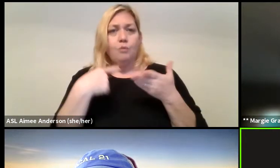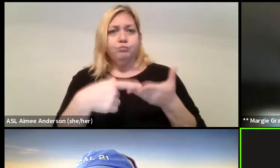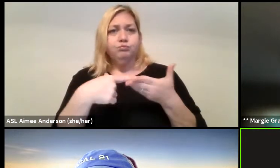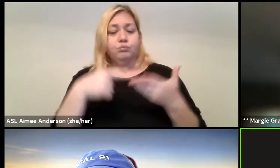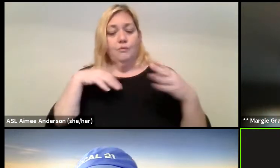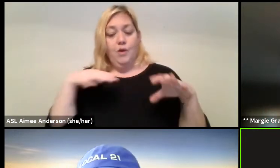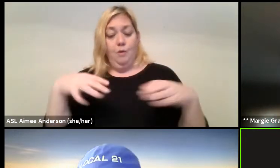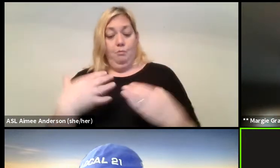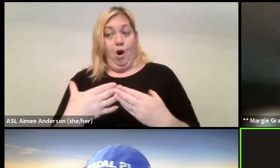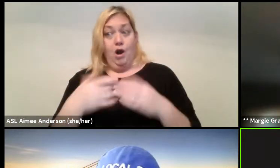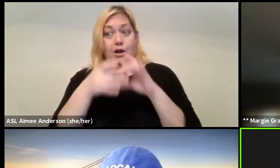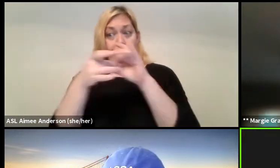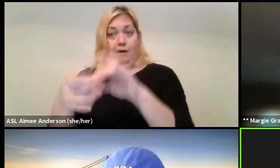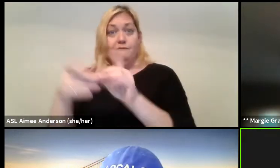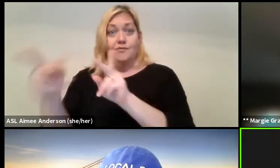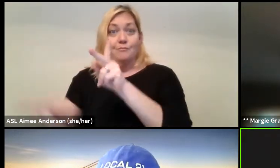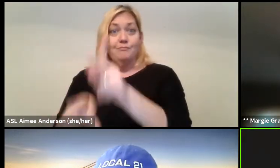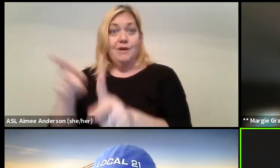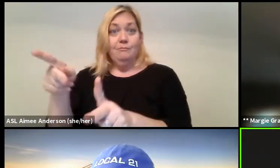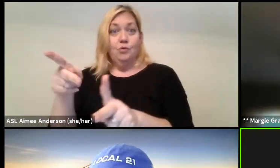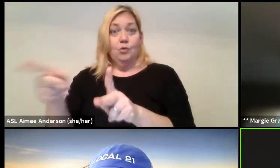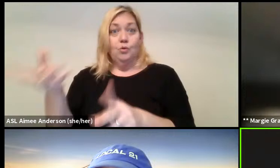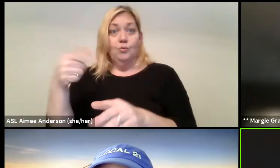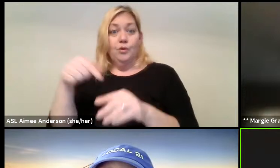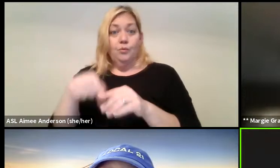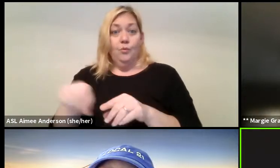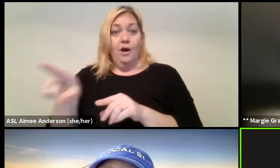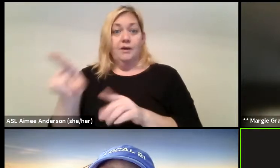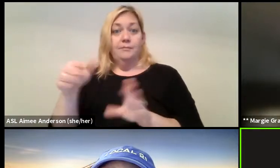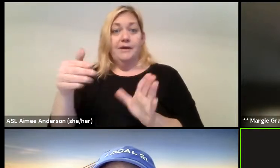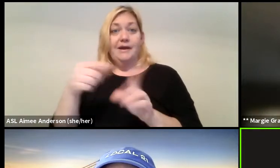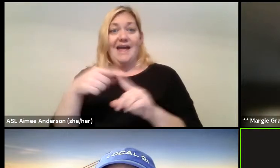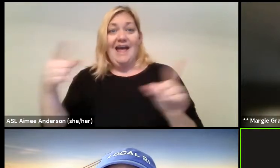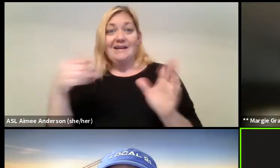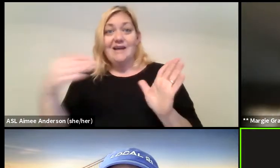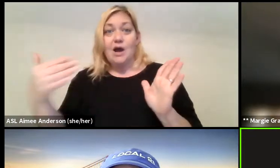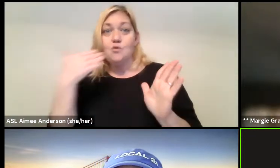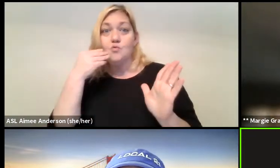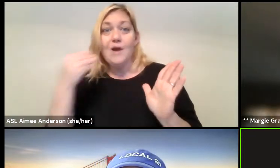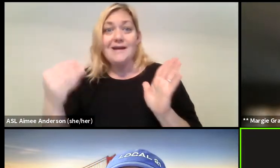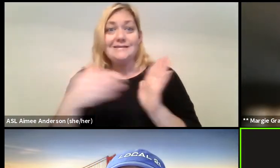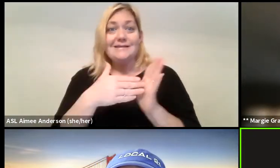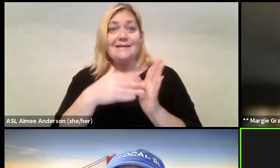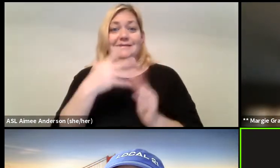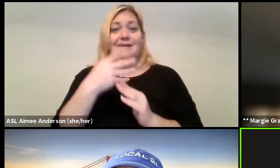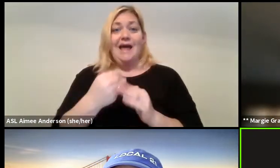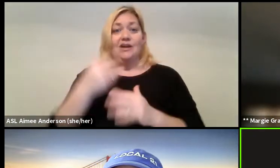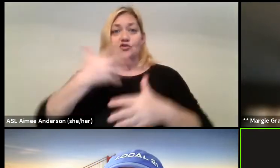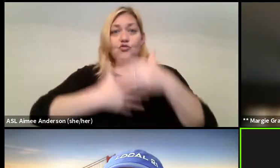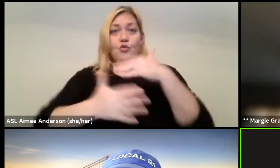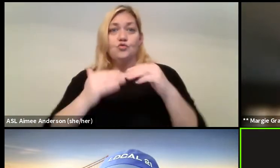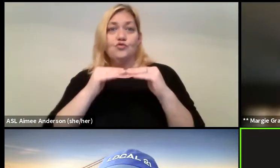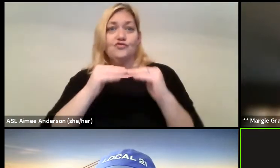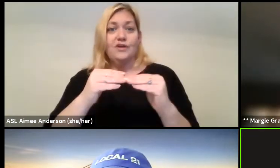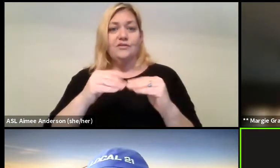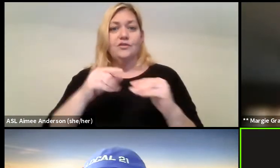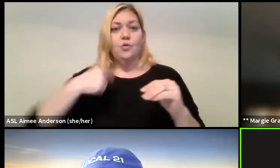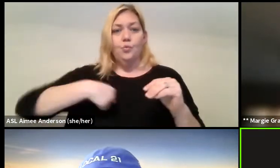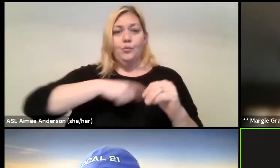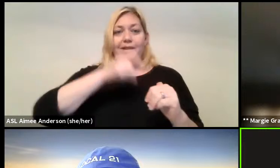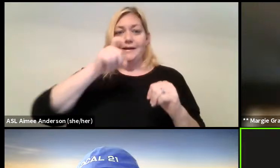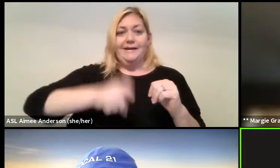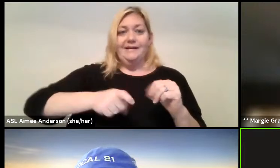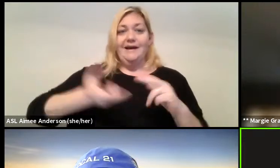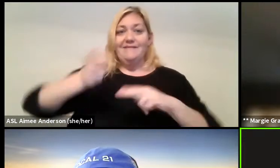the people and we want to be an anti-racist and social justice party, we have to give a seat on the table